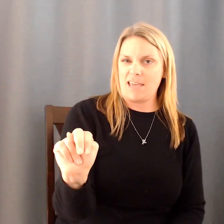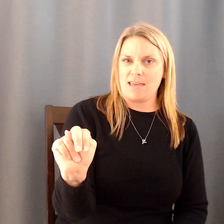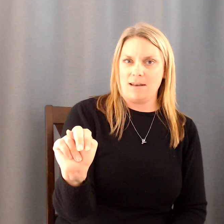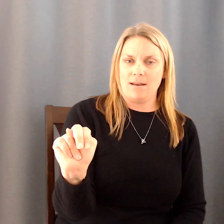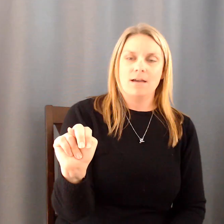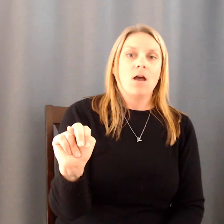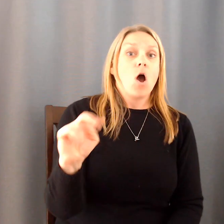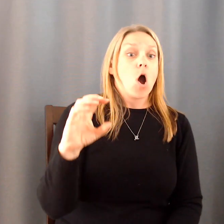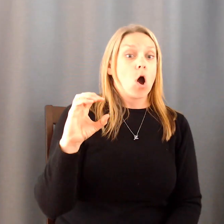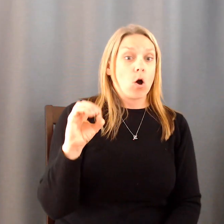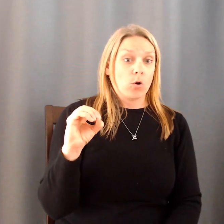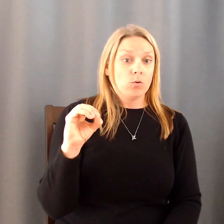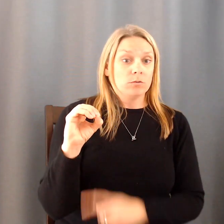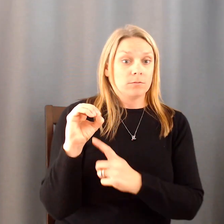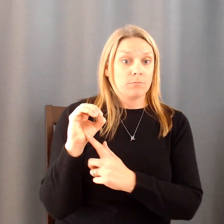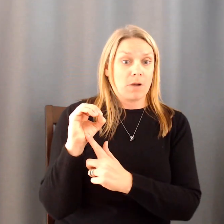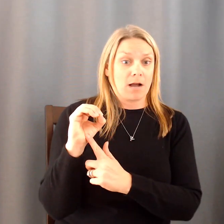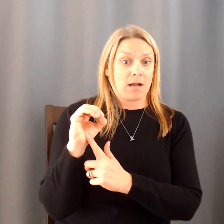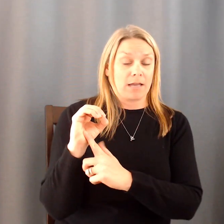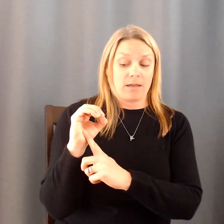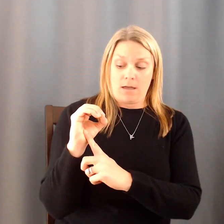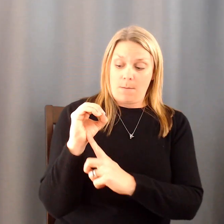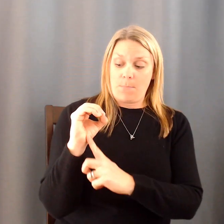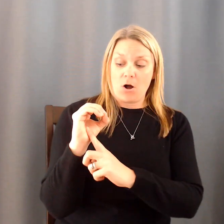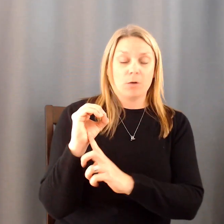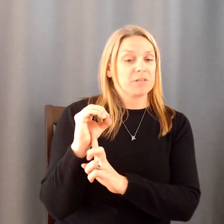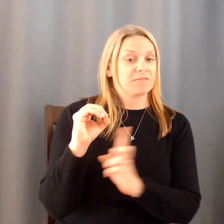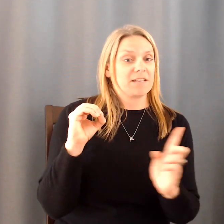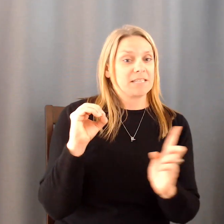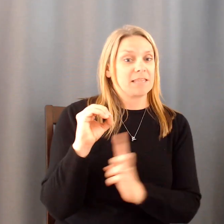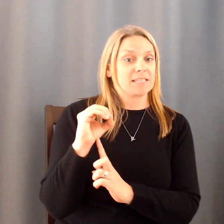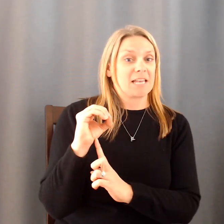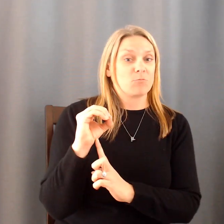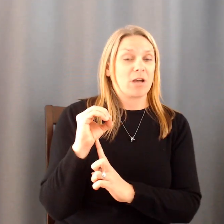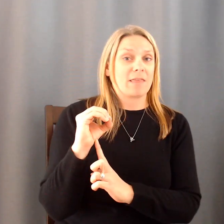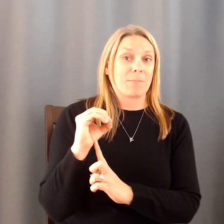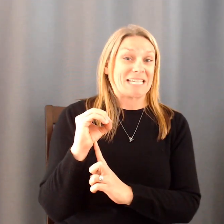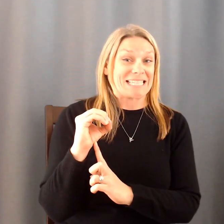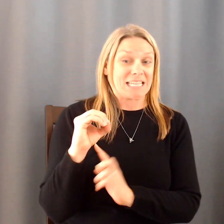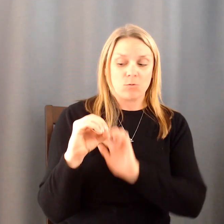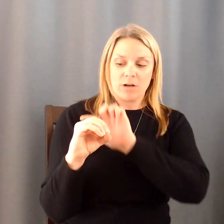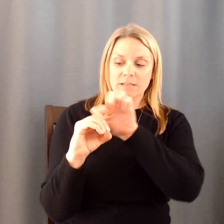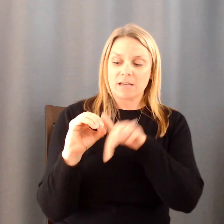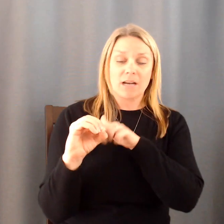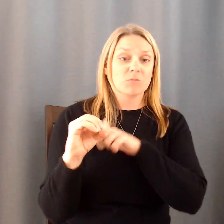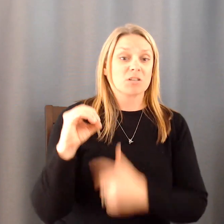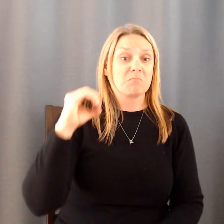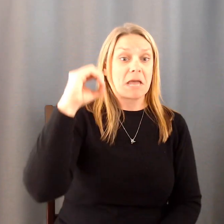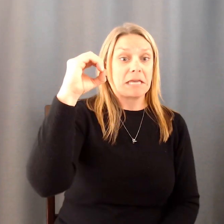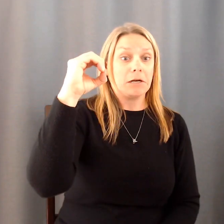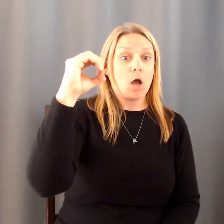N. O, my palm is facing the same way that my C was, and I'm just making an O